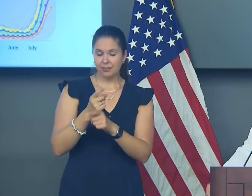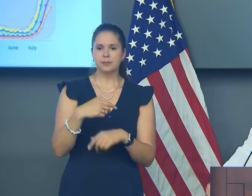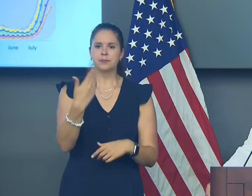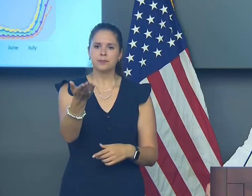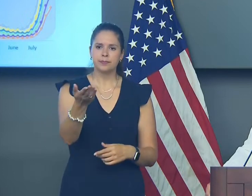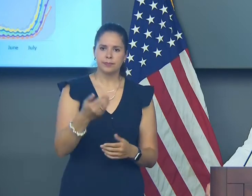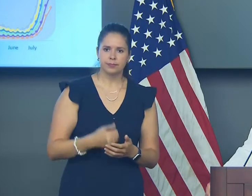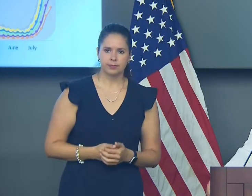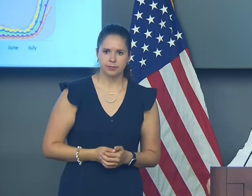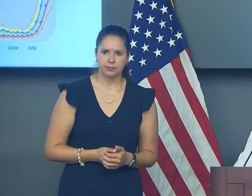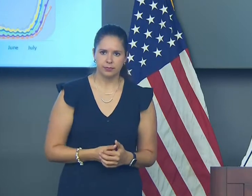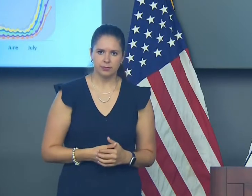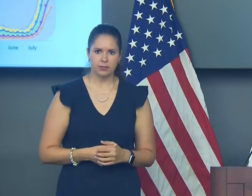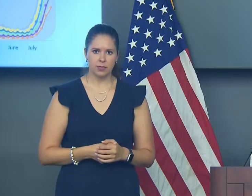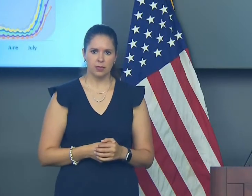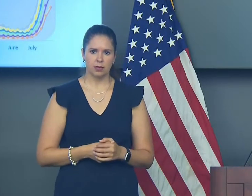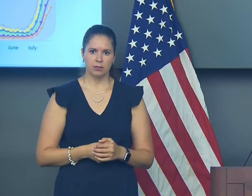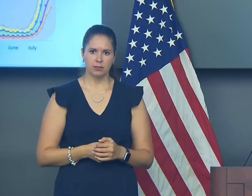Yes.